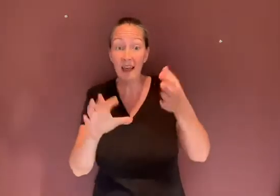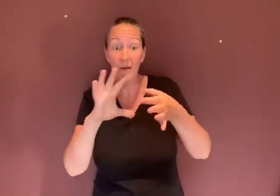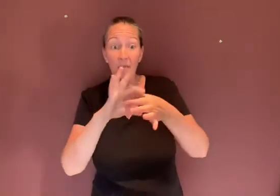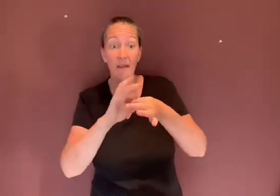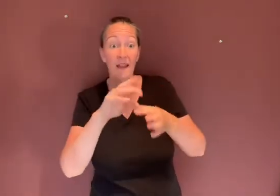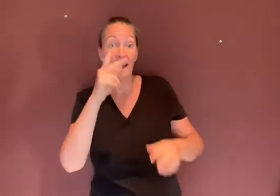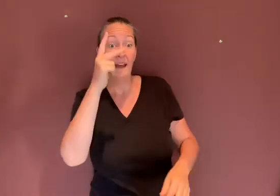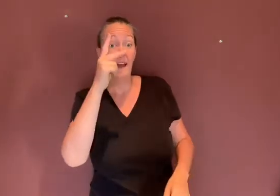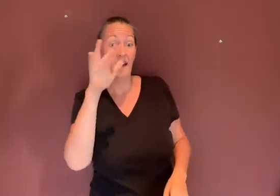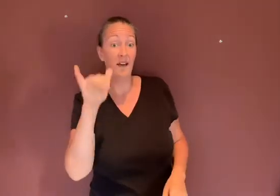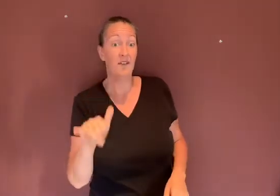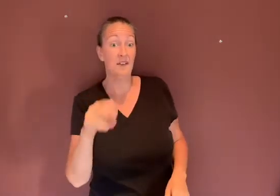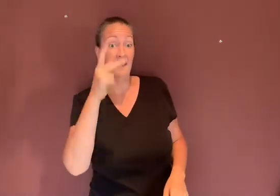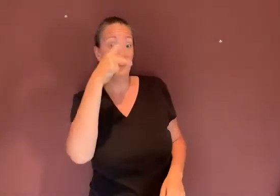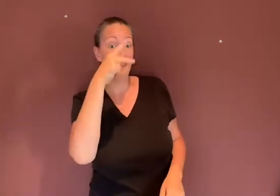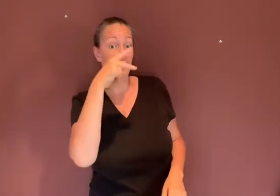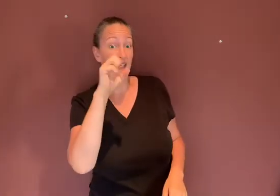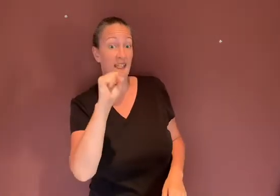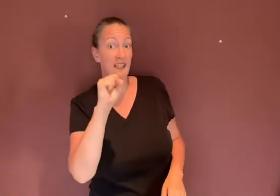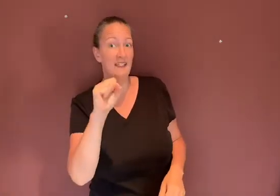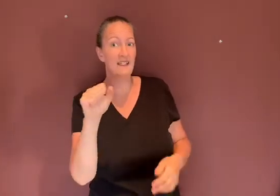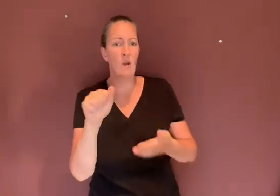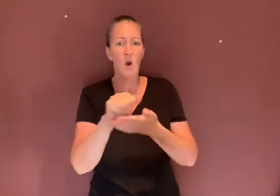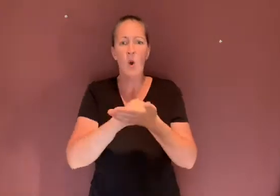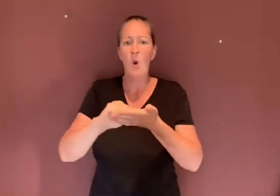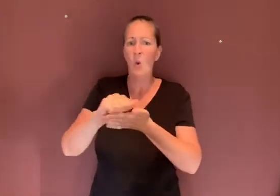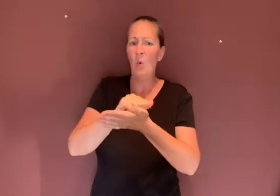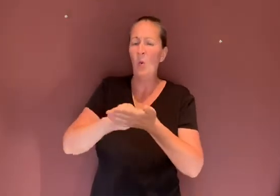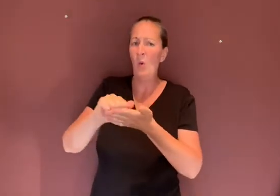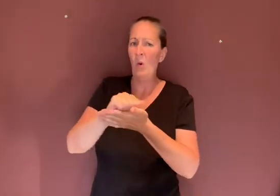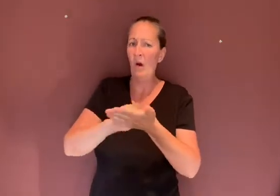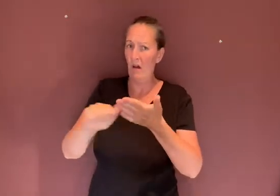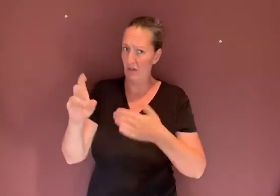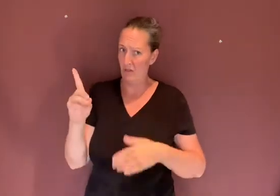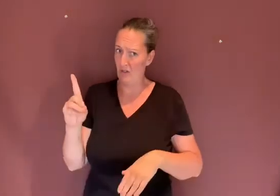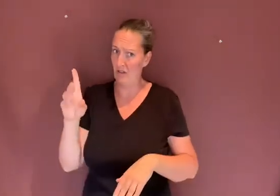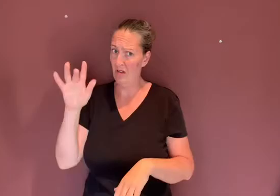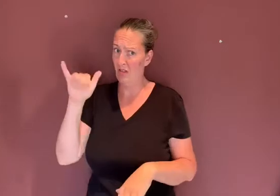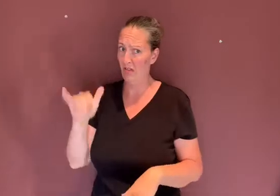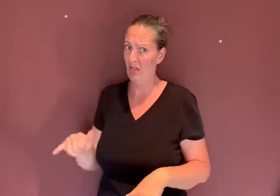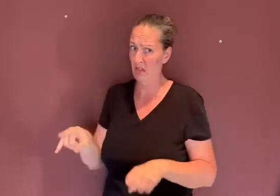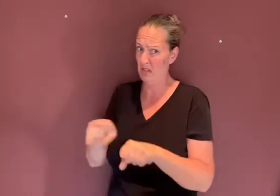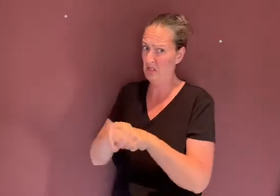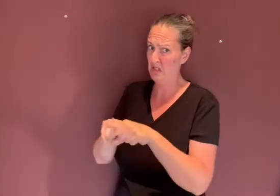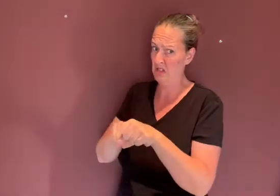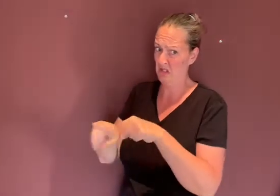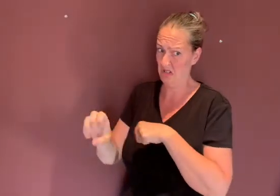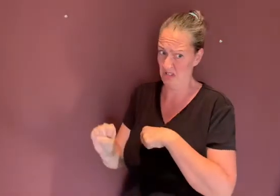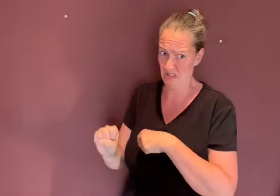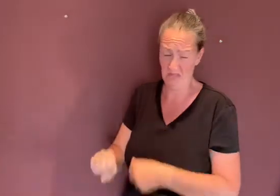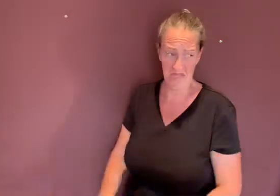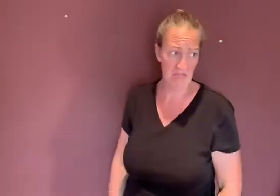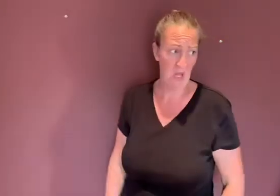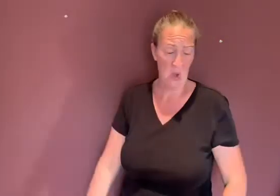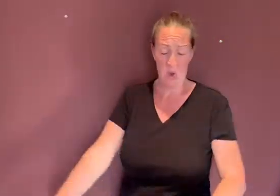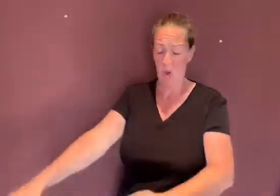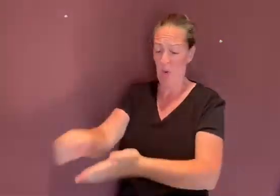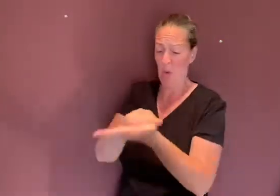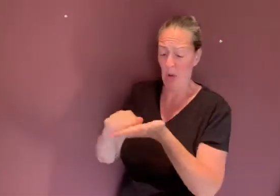some of the kids washed the socks.